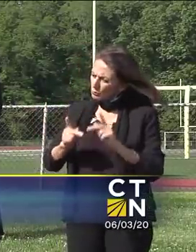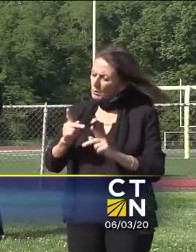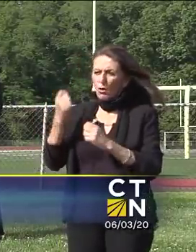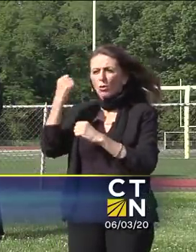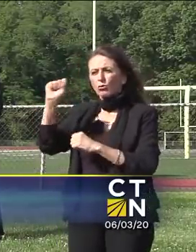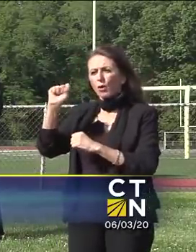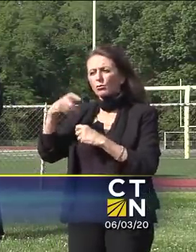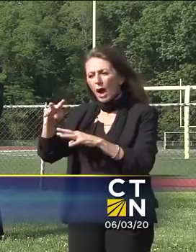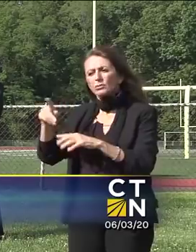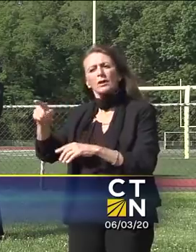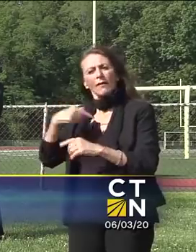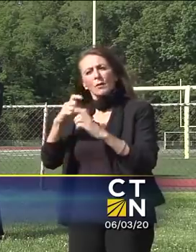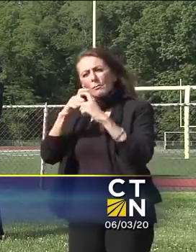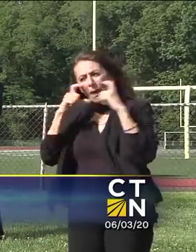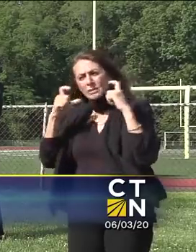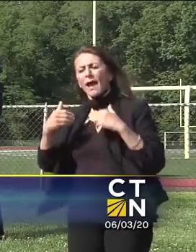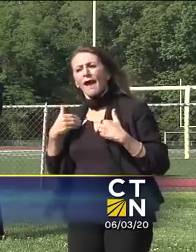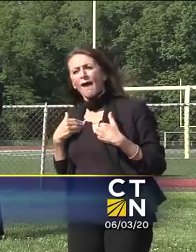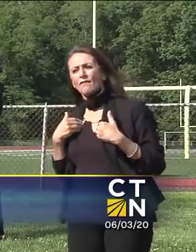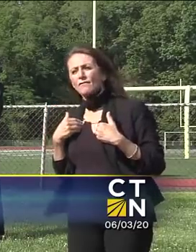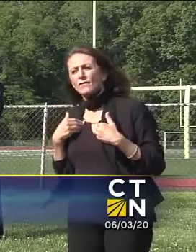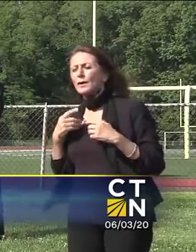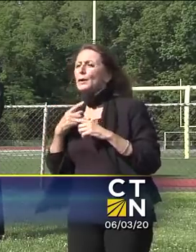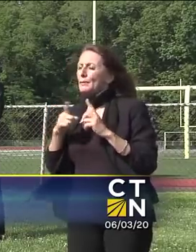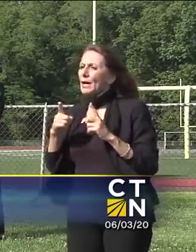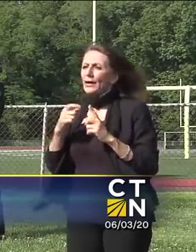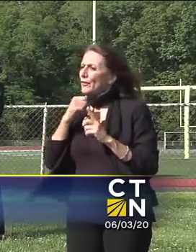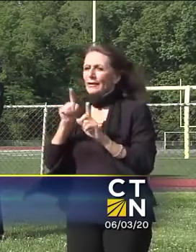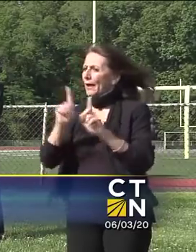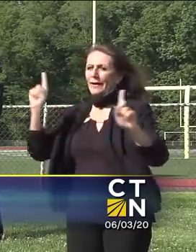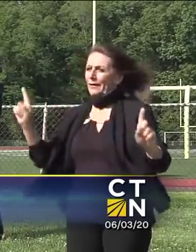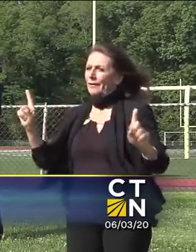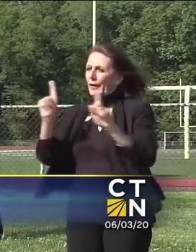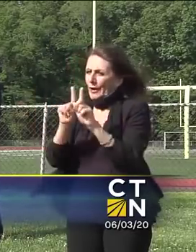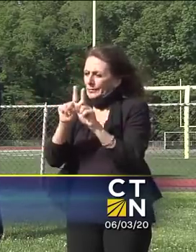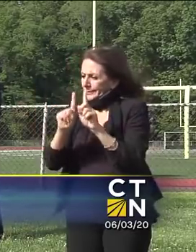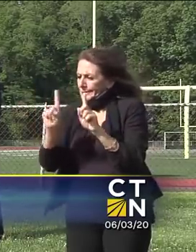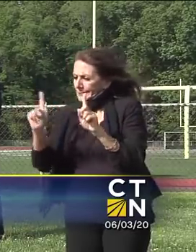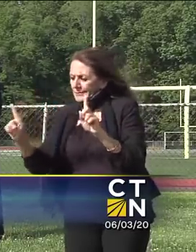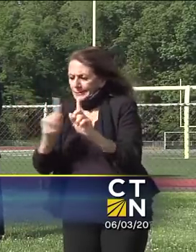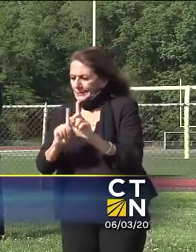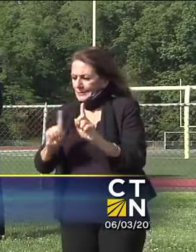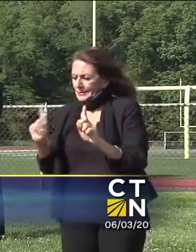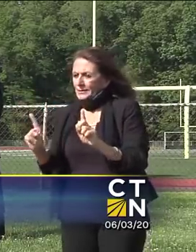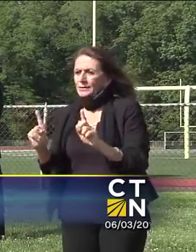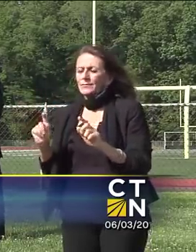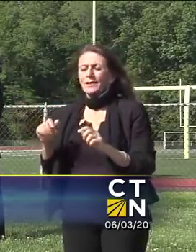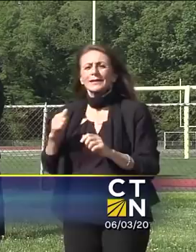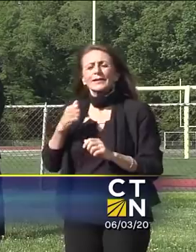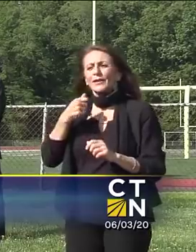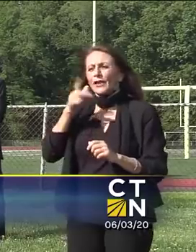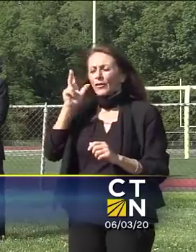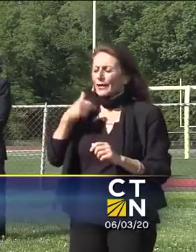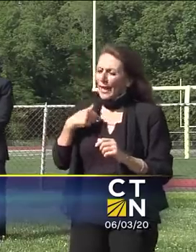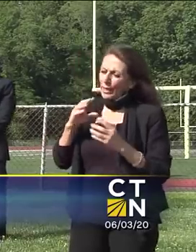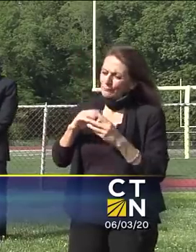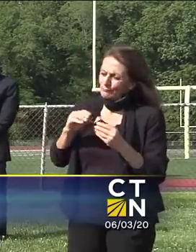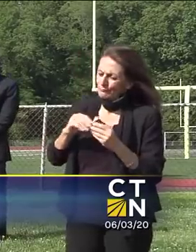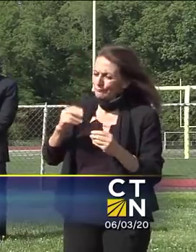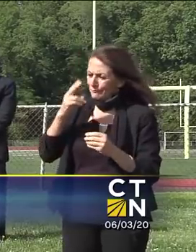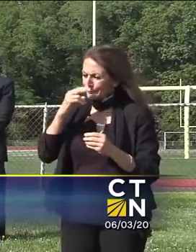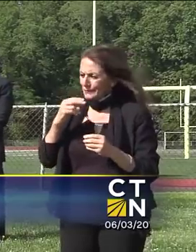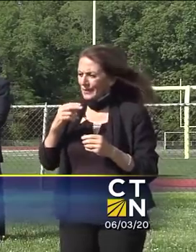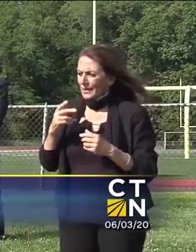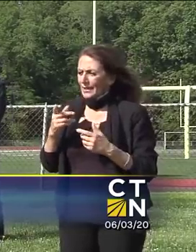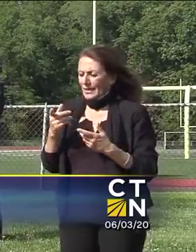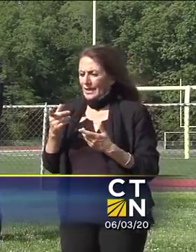masks, but they are in pretty close quarters. I joked the other day that